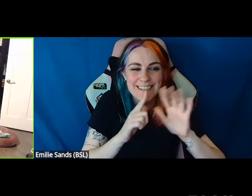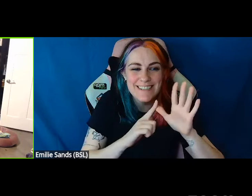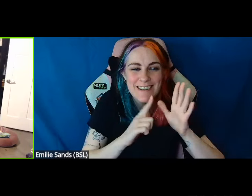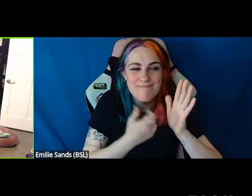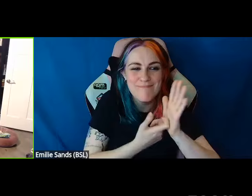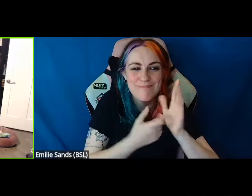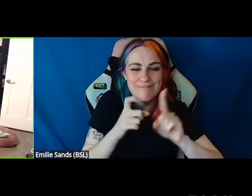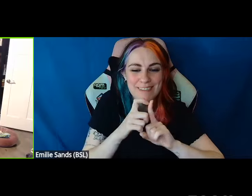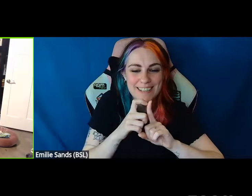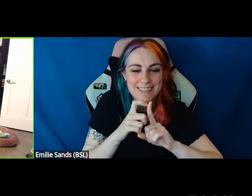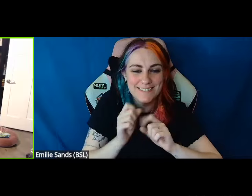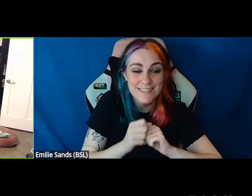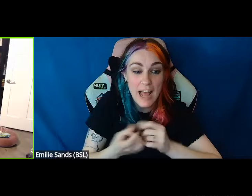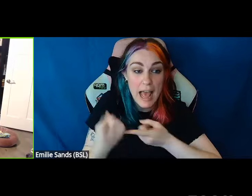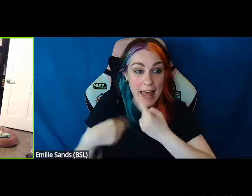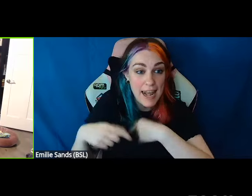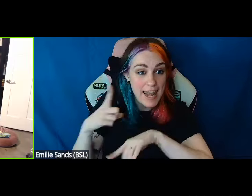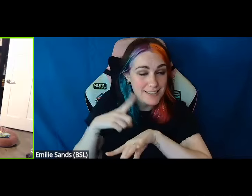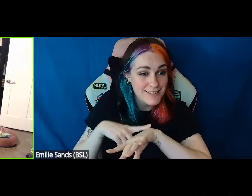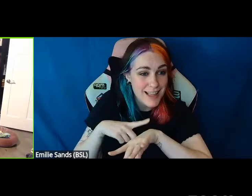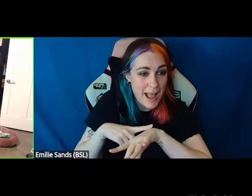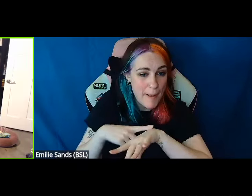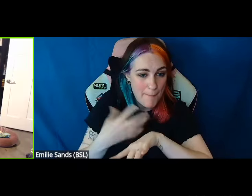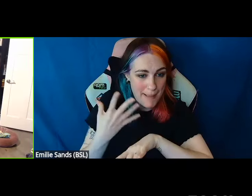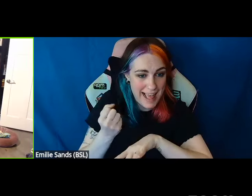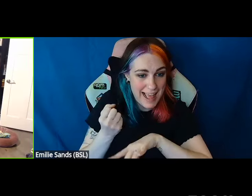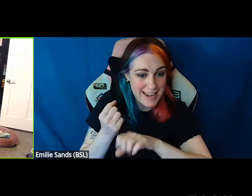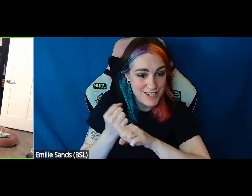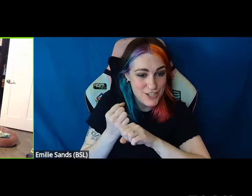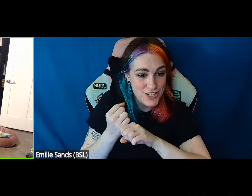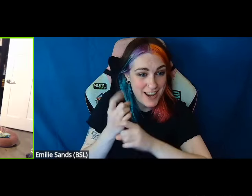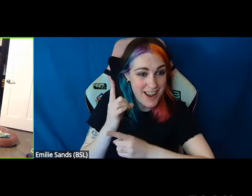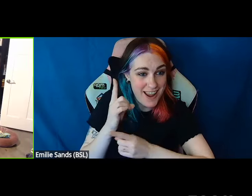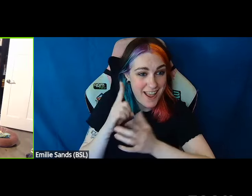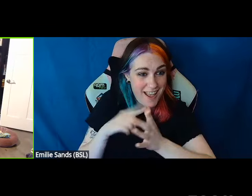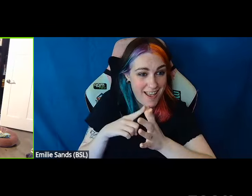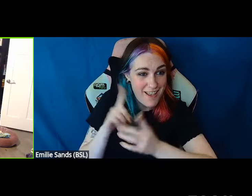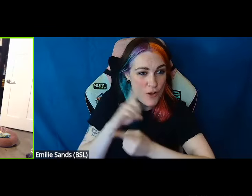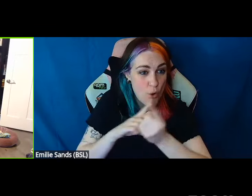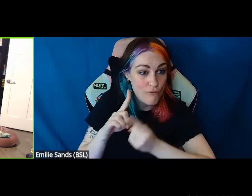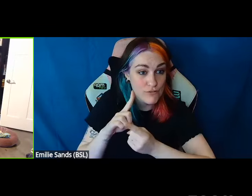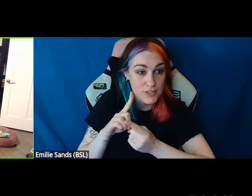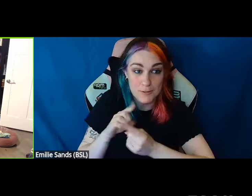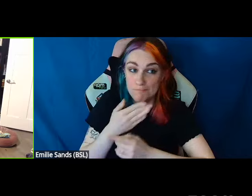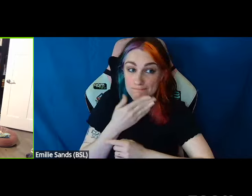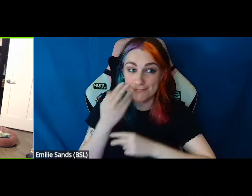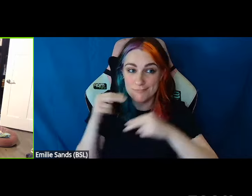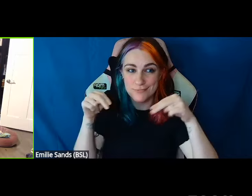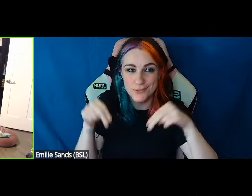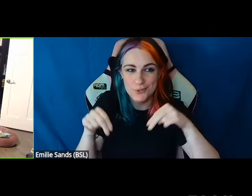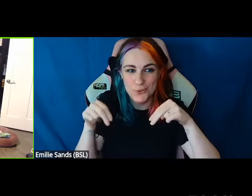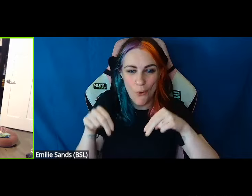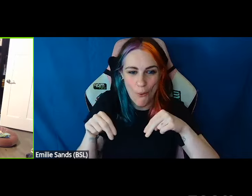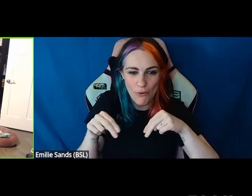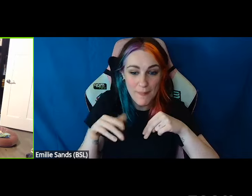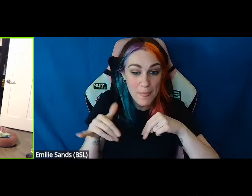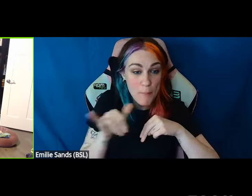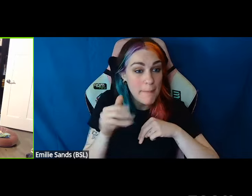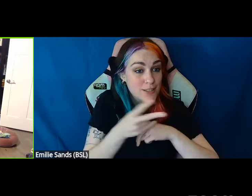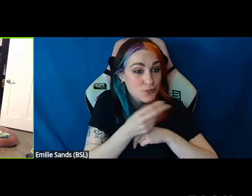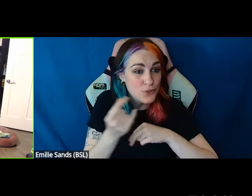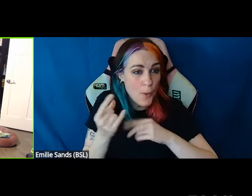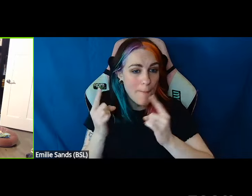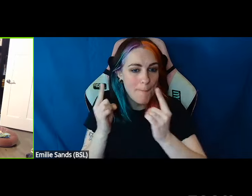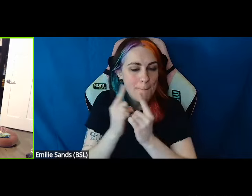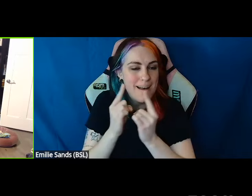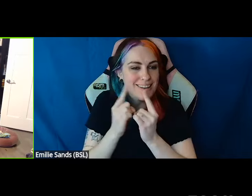a GaConf where I hosted from my house. We did not have her yet. There might have been a few of you who got to meet her at a